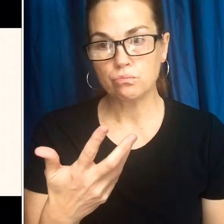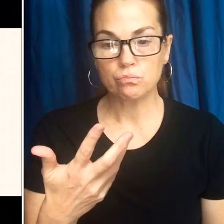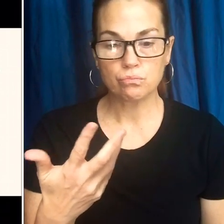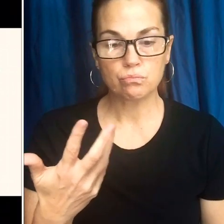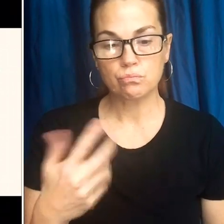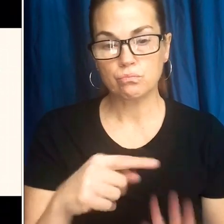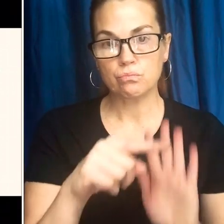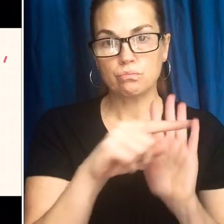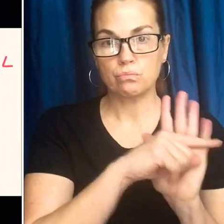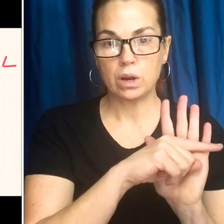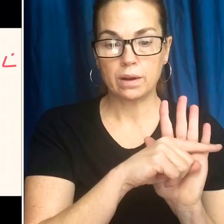1.4.